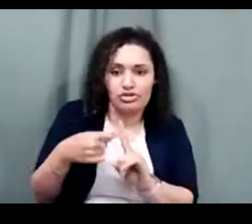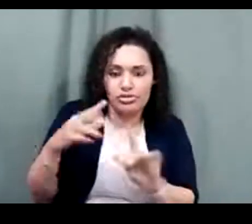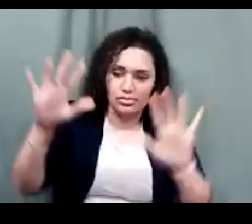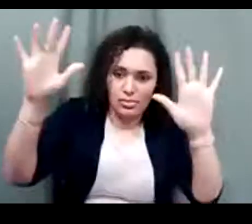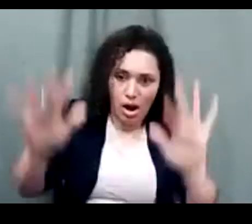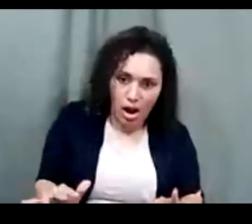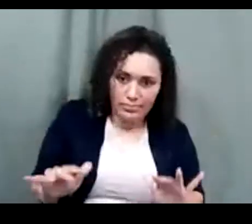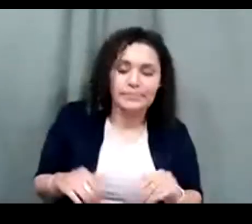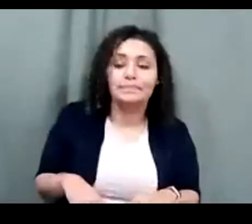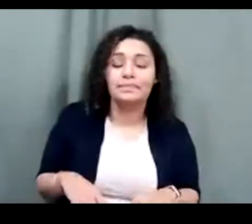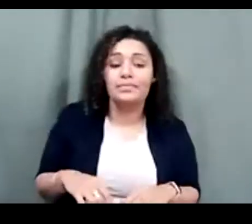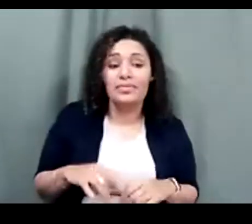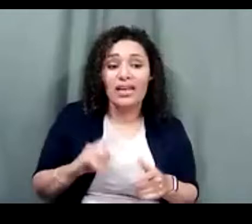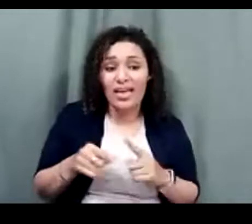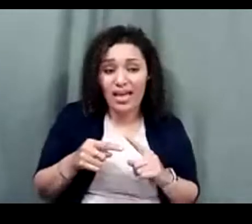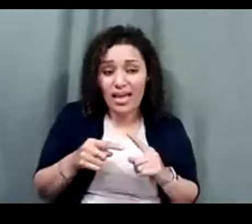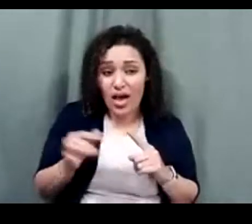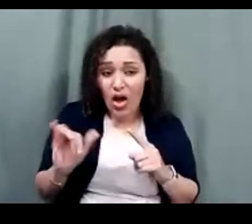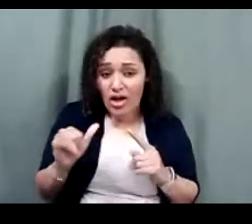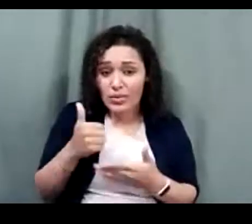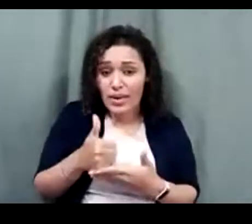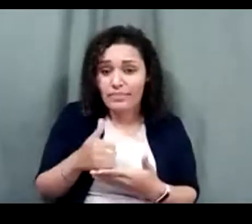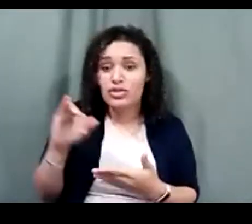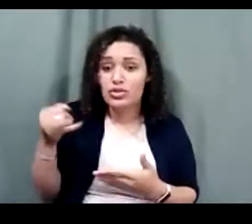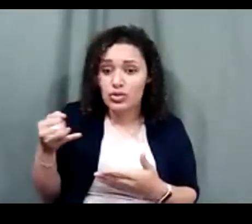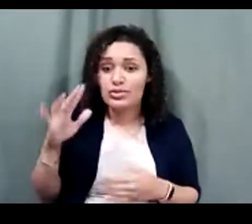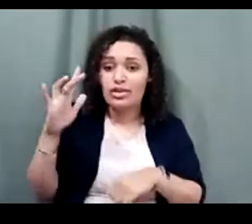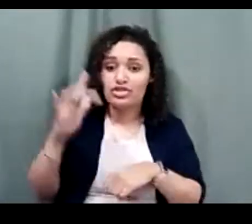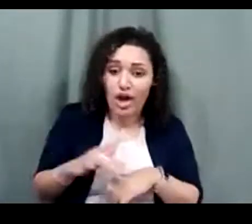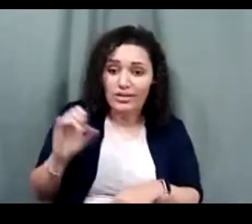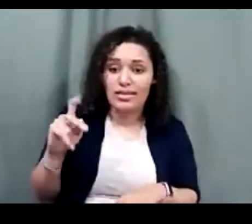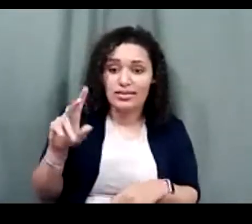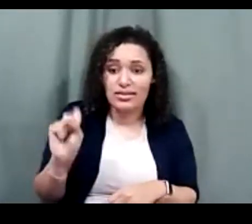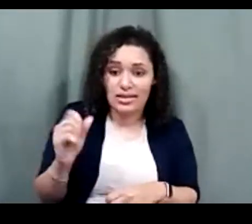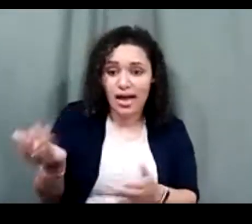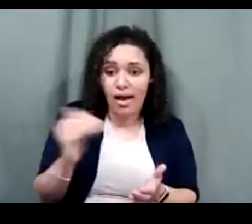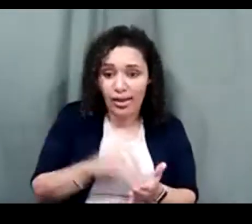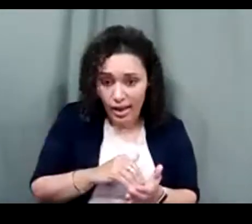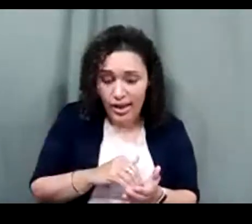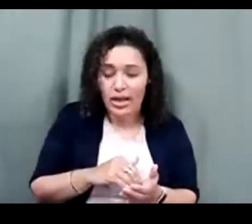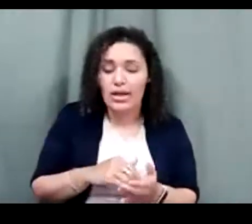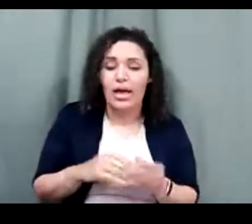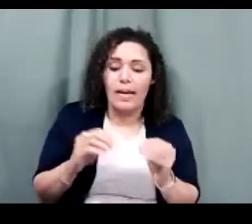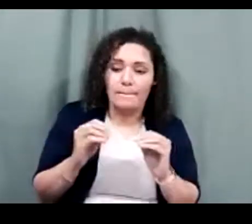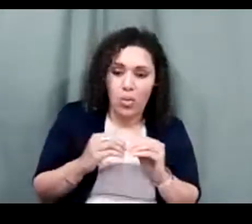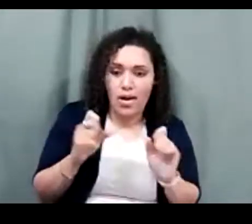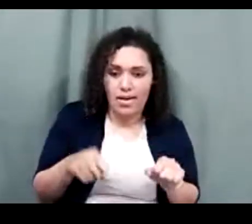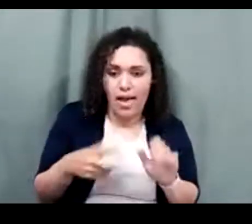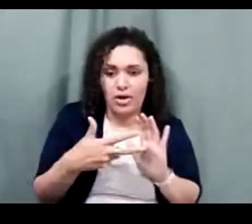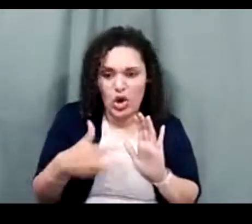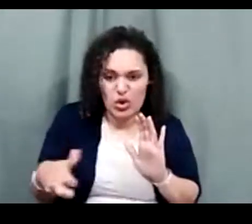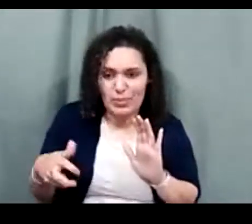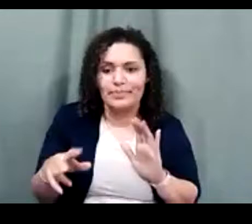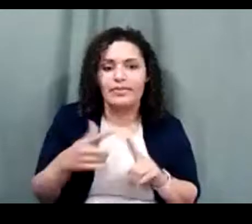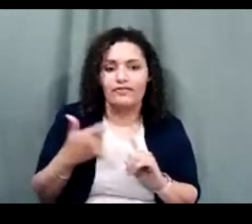And it just lets the juice touch the skins one more time. So the more that it washes past the skins, the more that it's going to be able to absorb from those skins. And that's